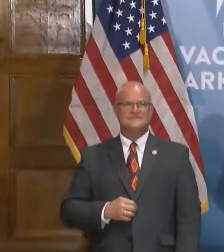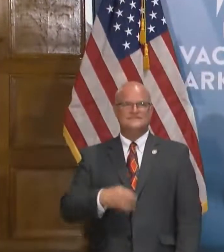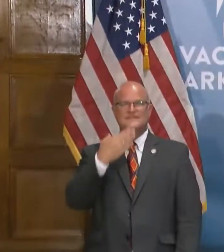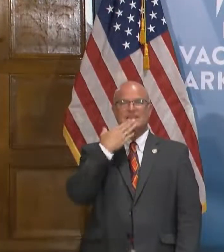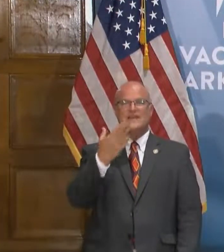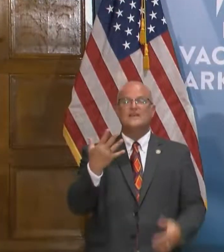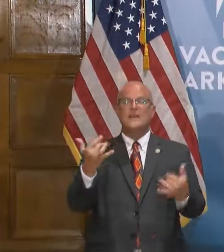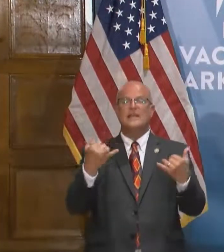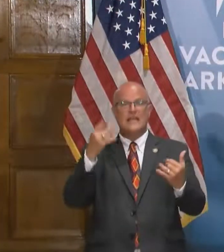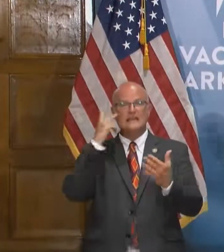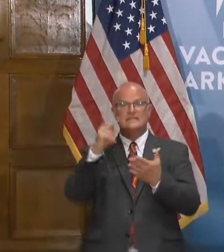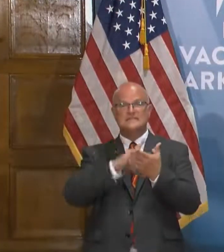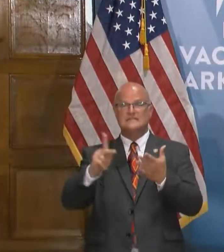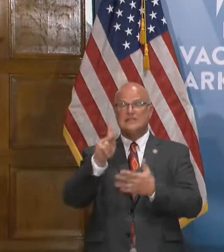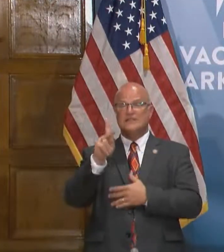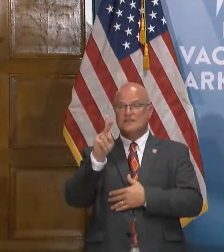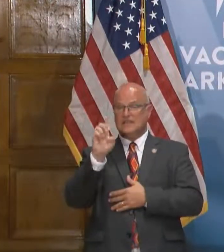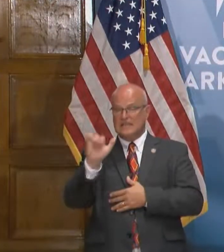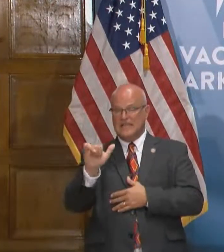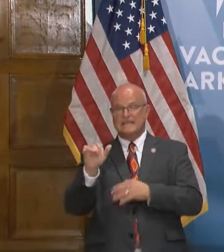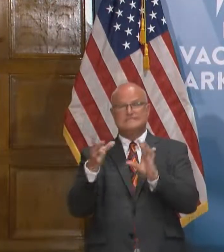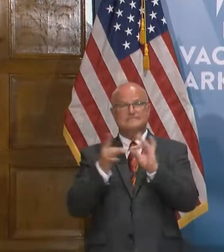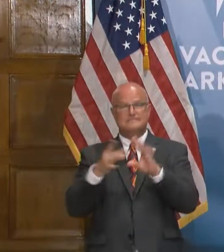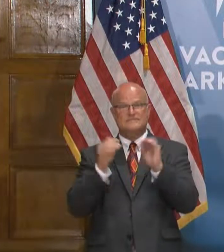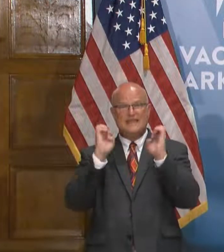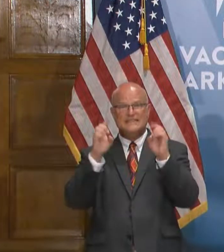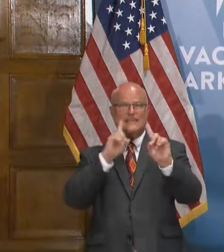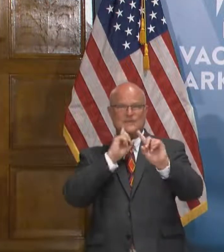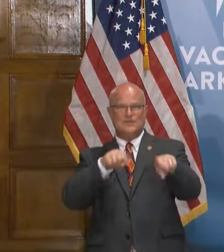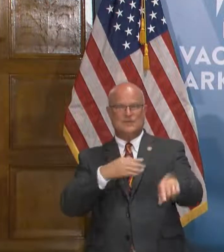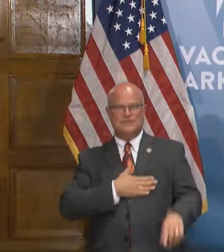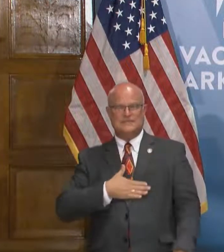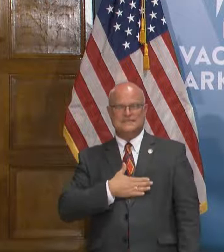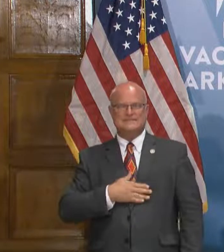Thank you. And now, Secretary Key, if you would talk about the education report.